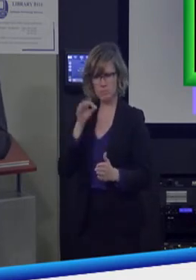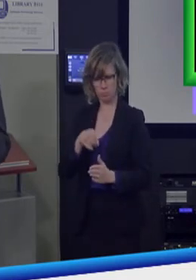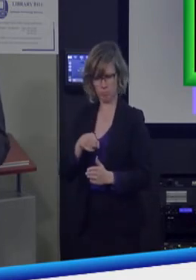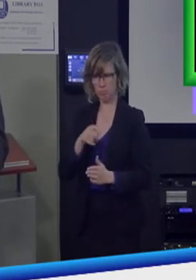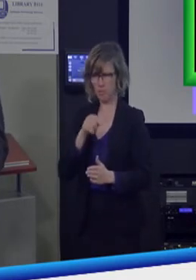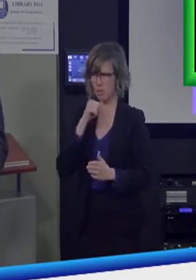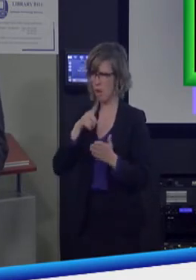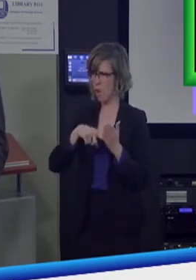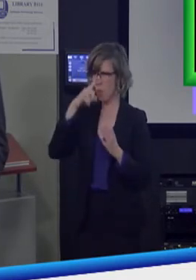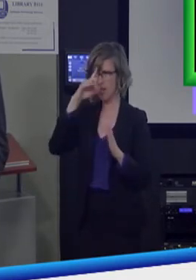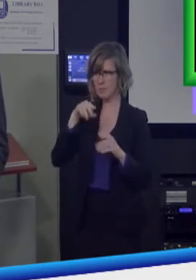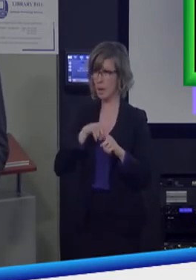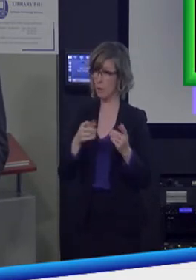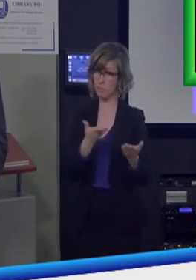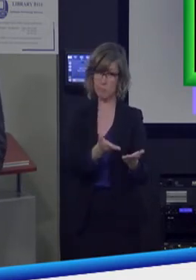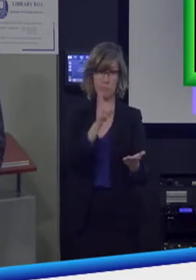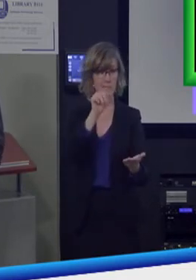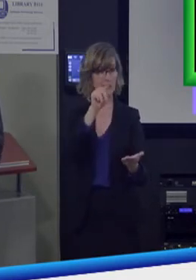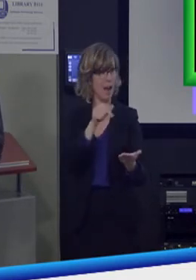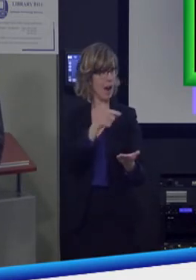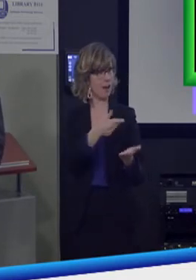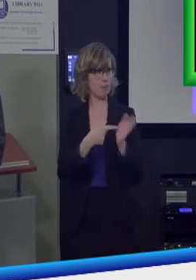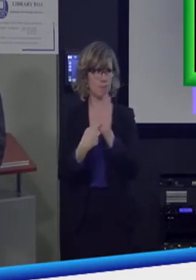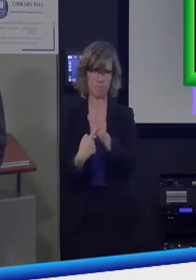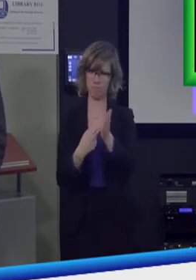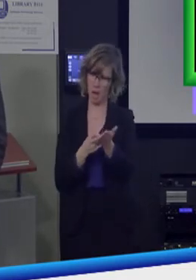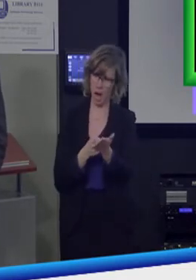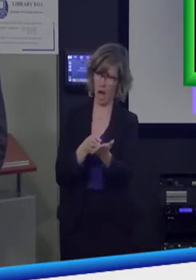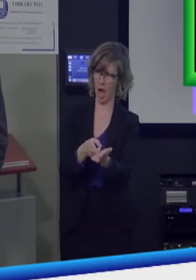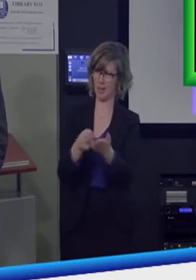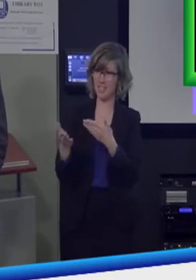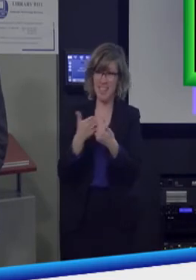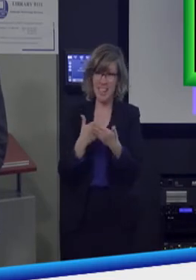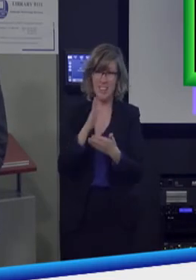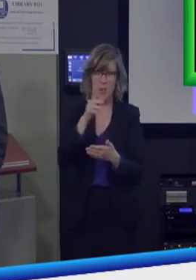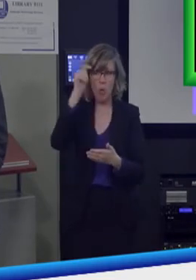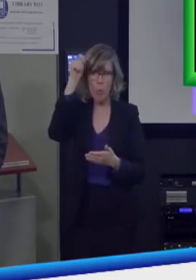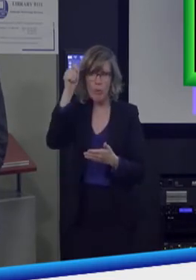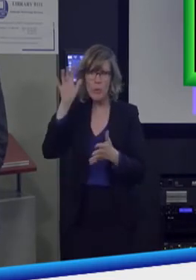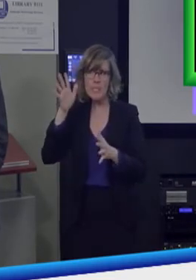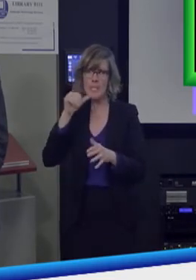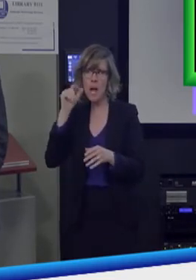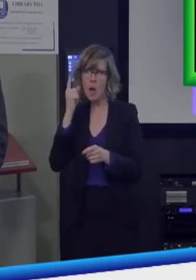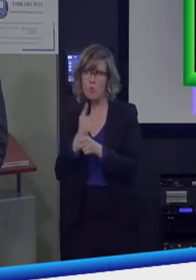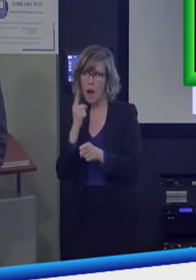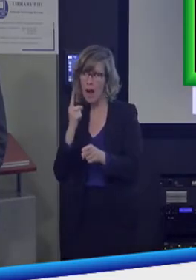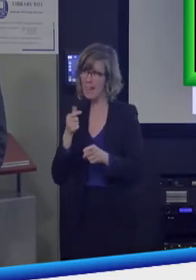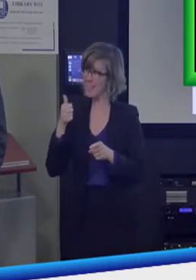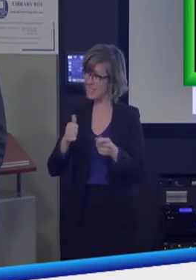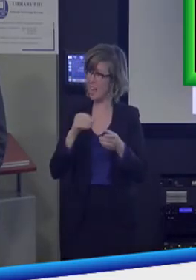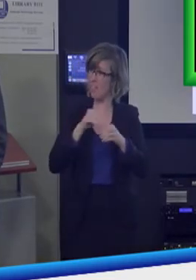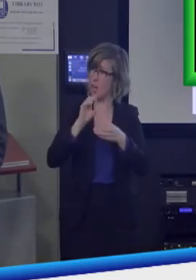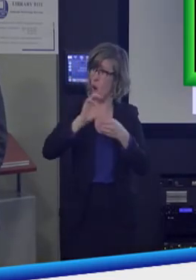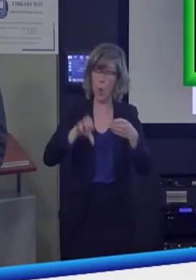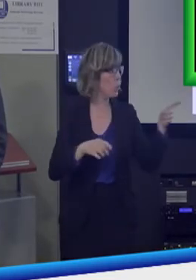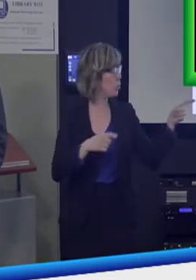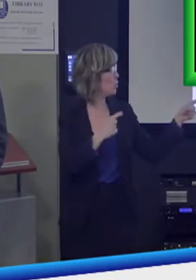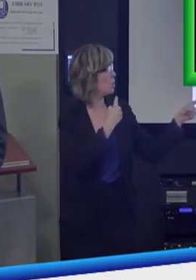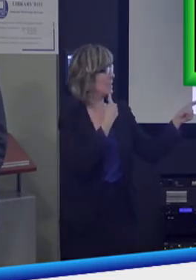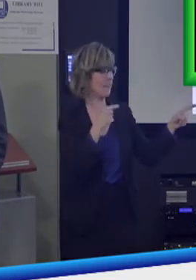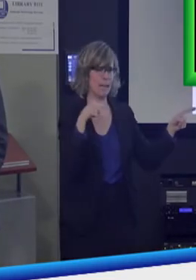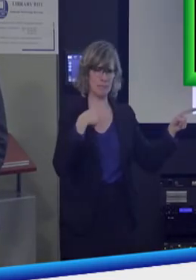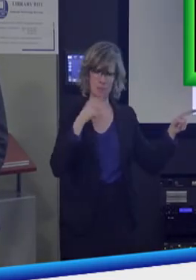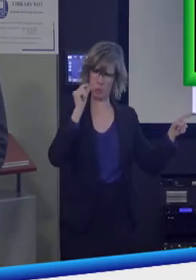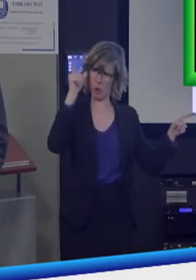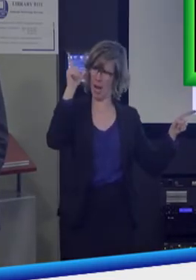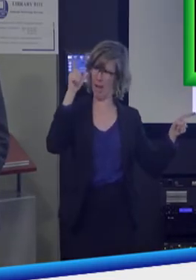the data, and he's reporting them honestly, even though his theory is not quite right. And he says, this was surprising to me. Okay, what do we